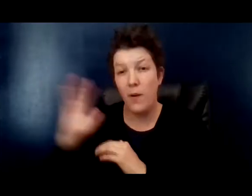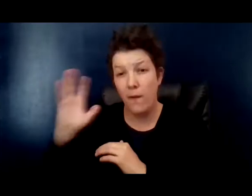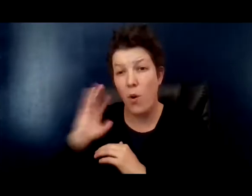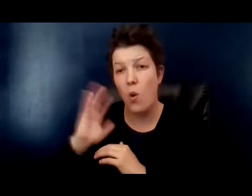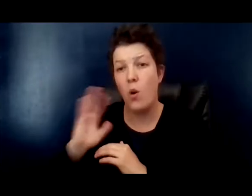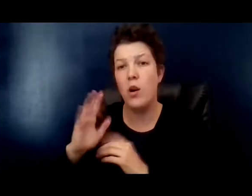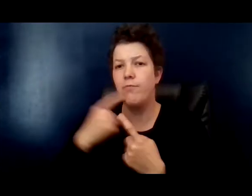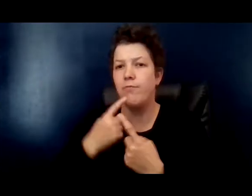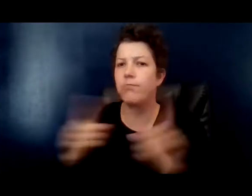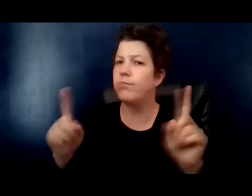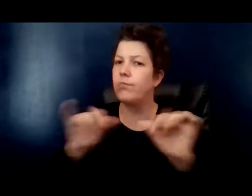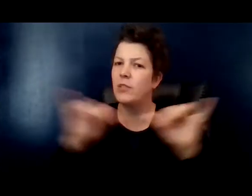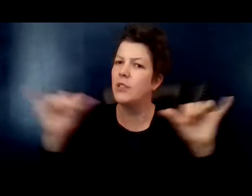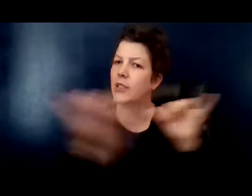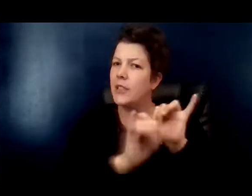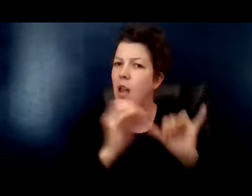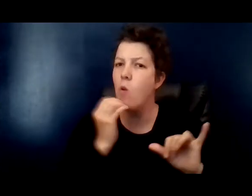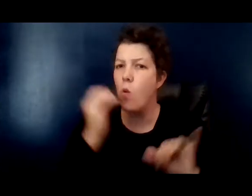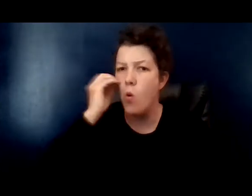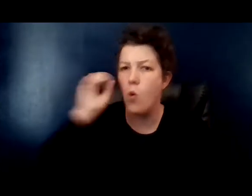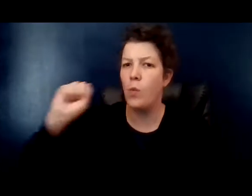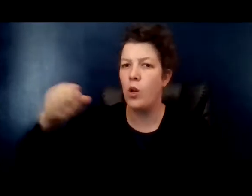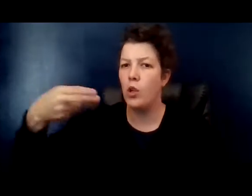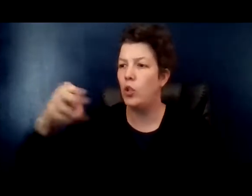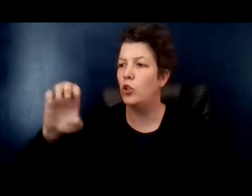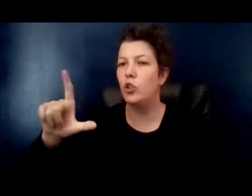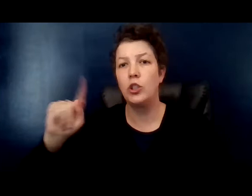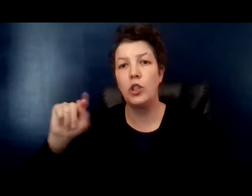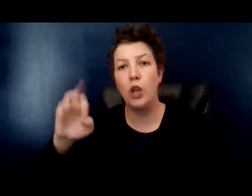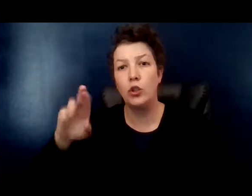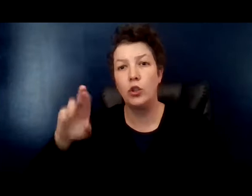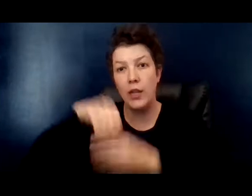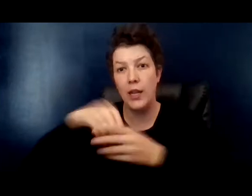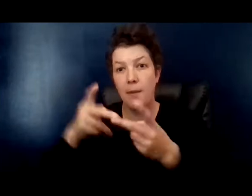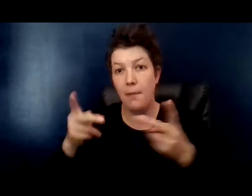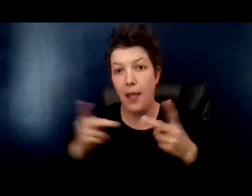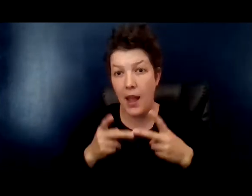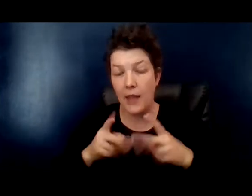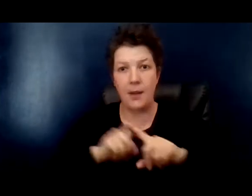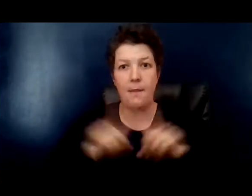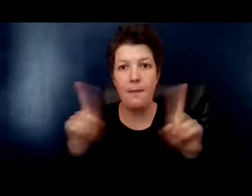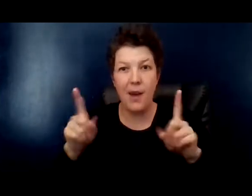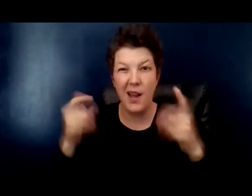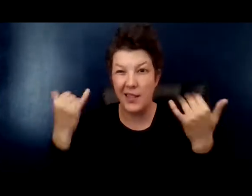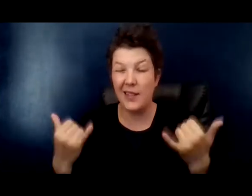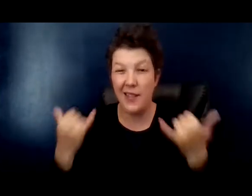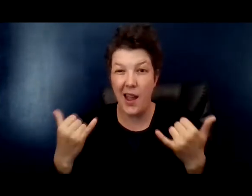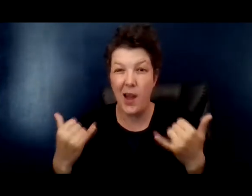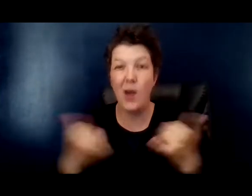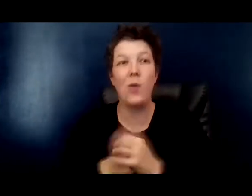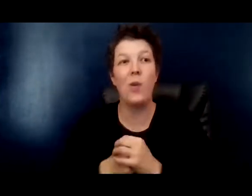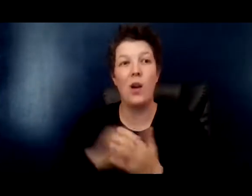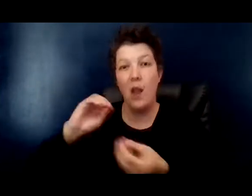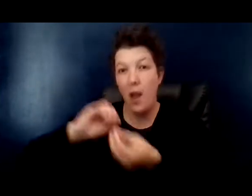home, impacted that. But what we've seen now is a habit that's changed. And I got confidence that